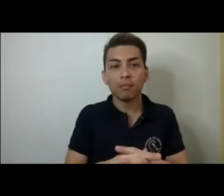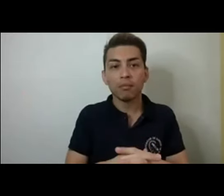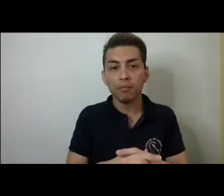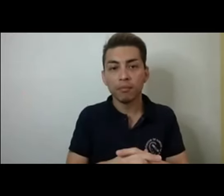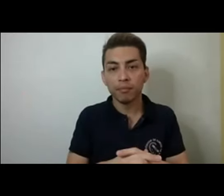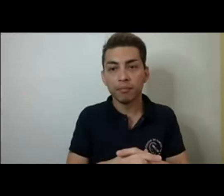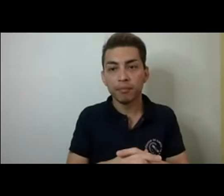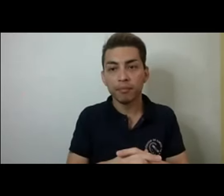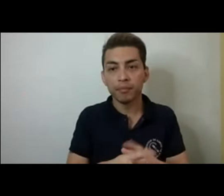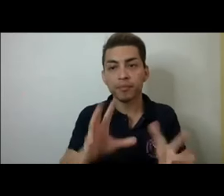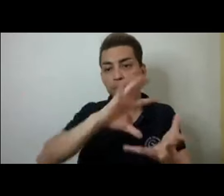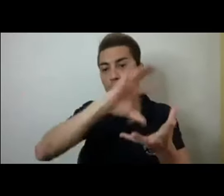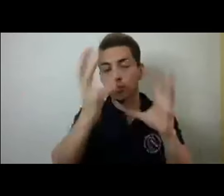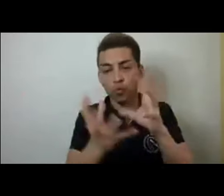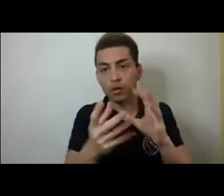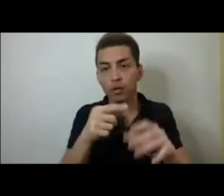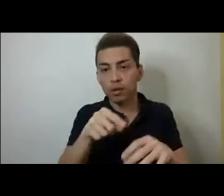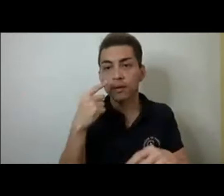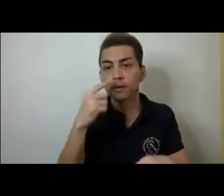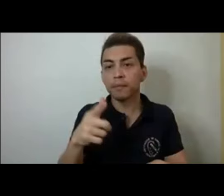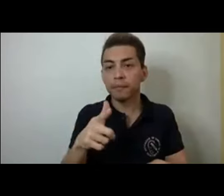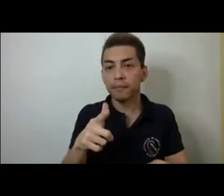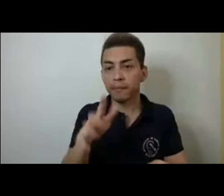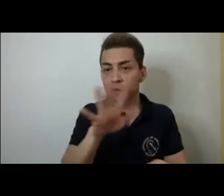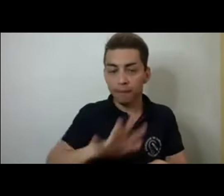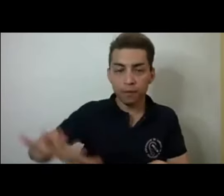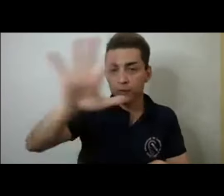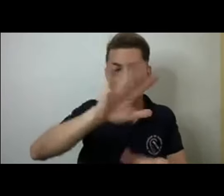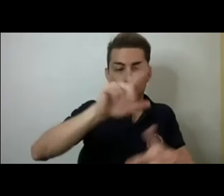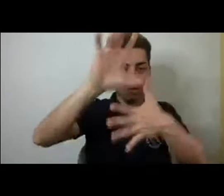the work of this initiative in Latin America and the Caribbean.